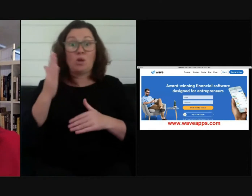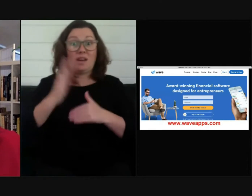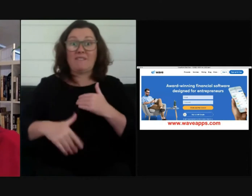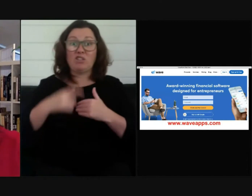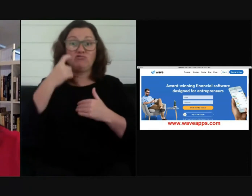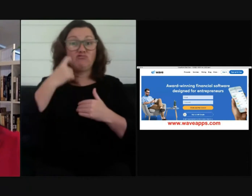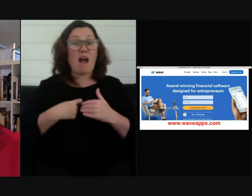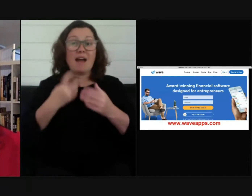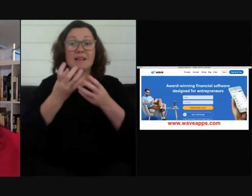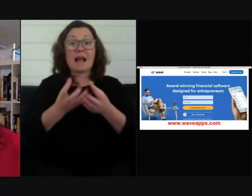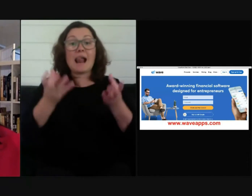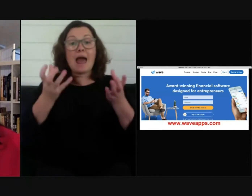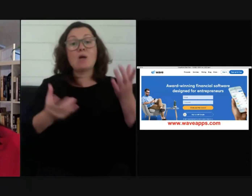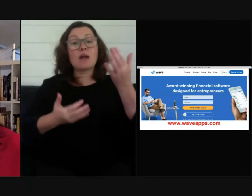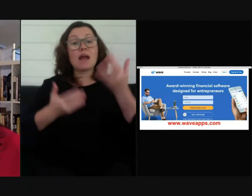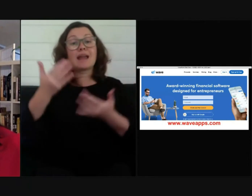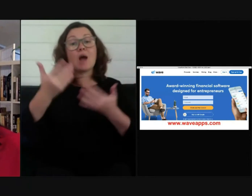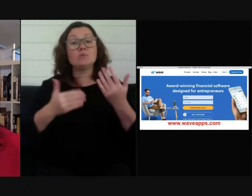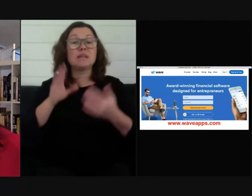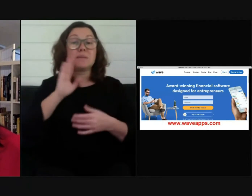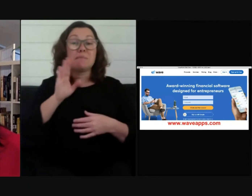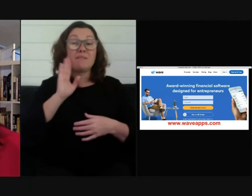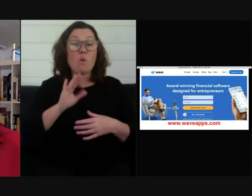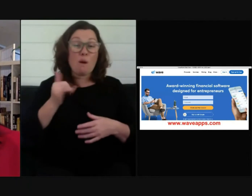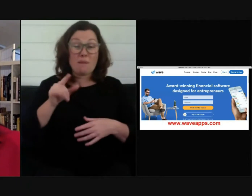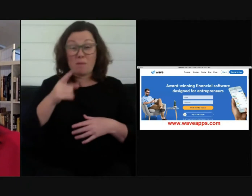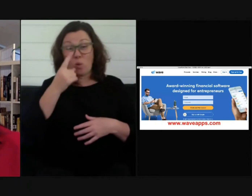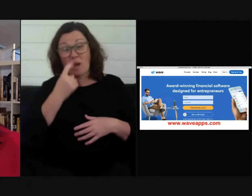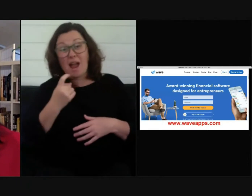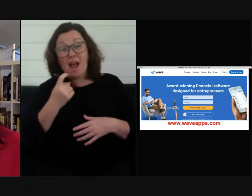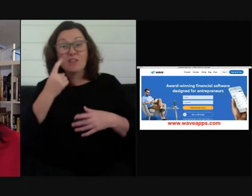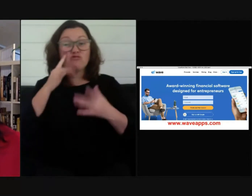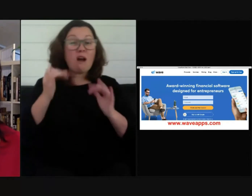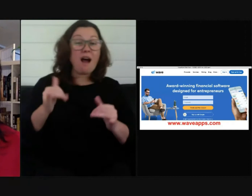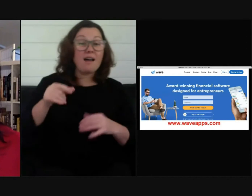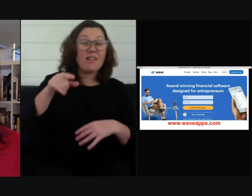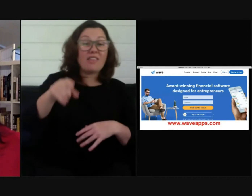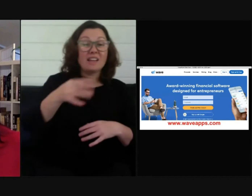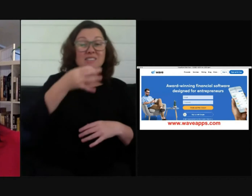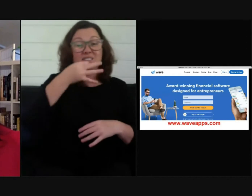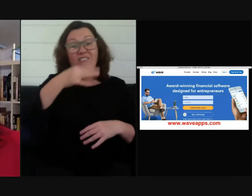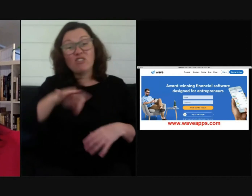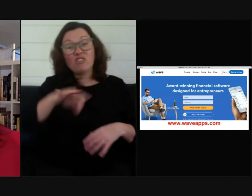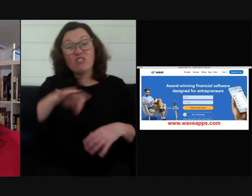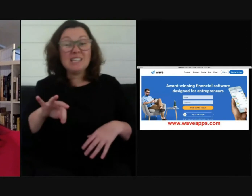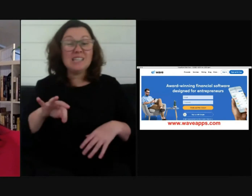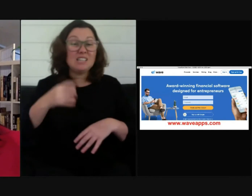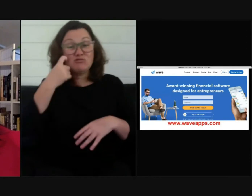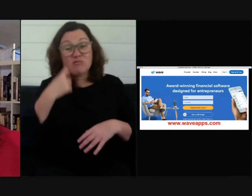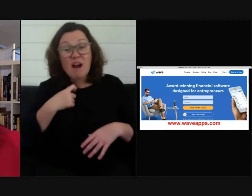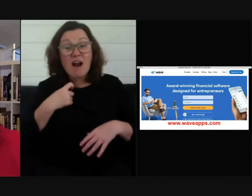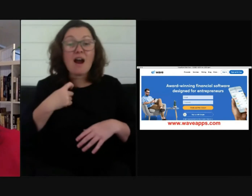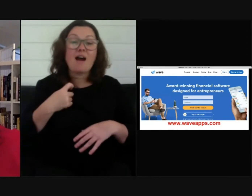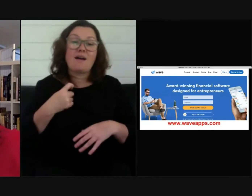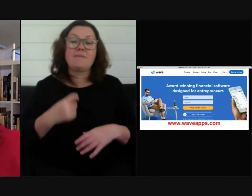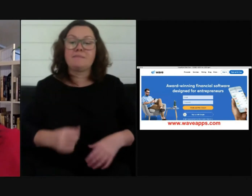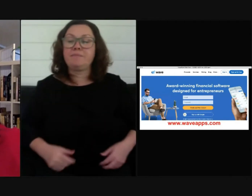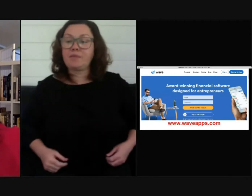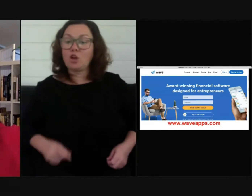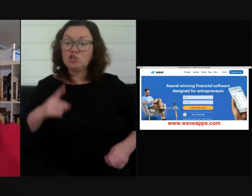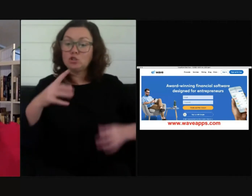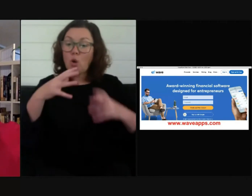it's free, so you can give it a go. And Wendy has popped the link up into the chat for